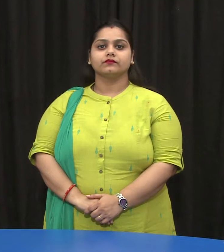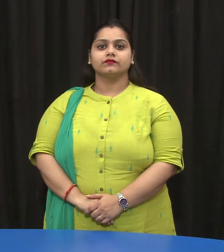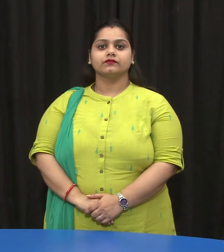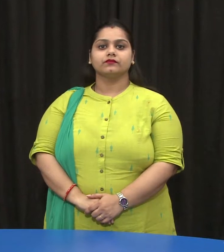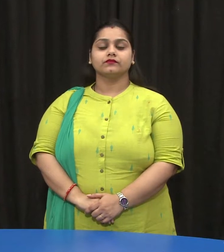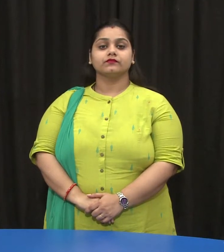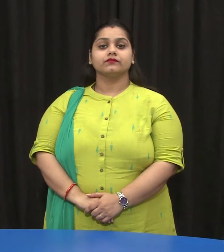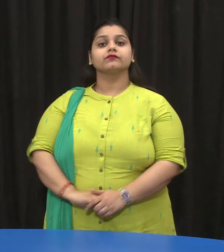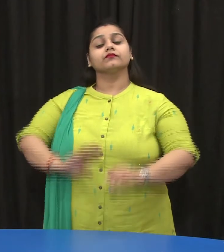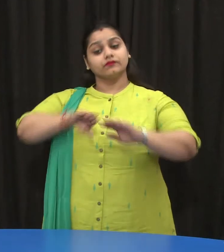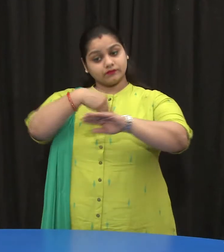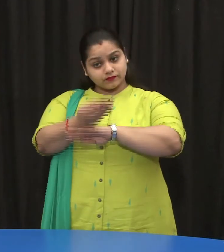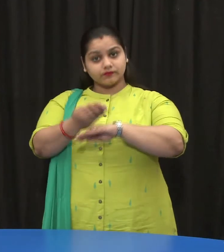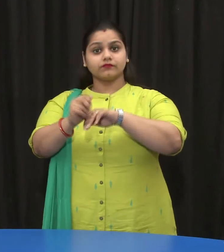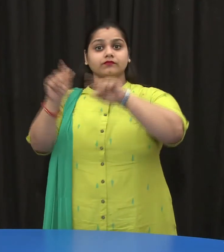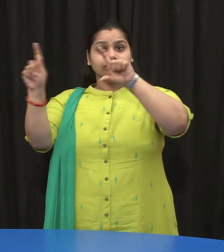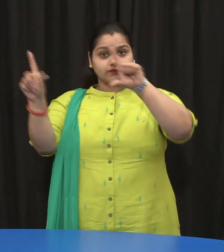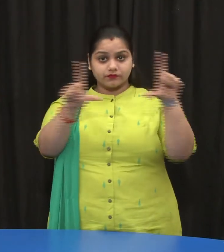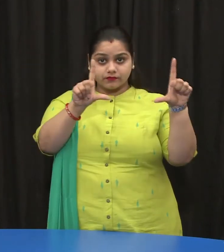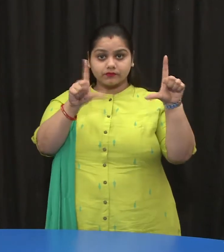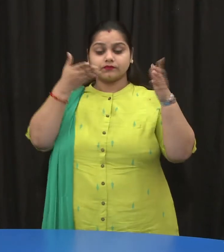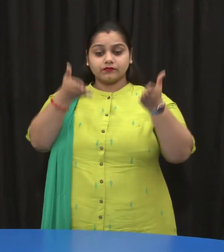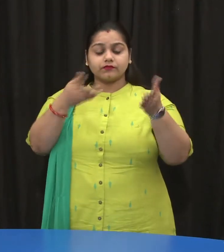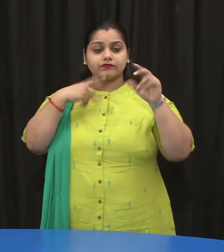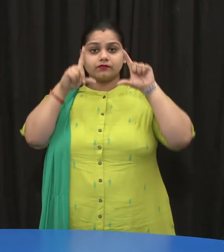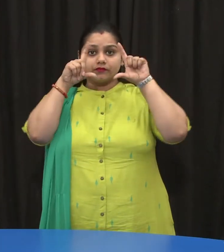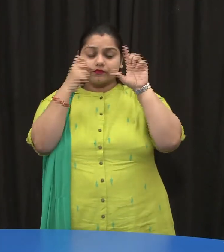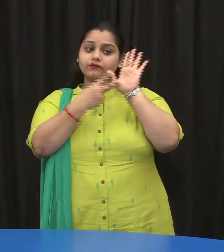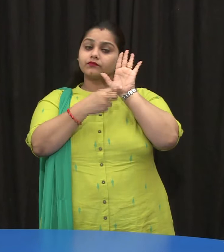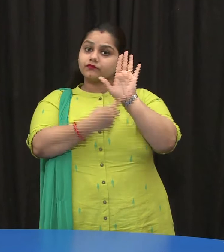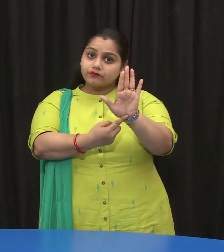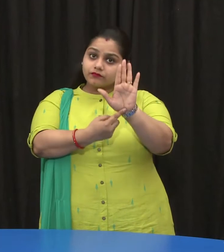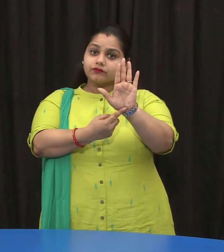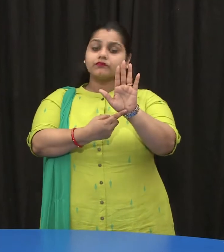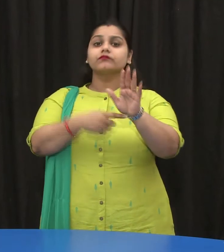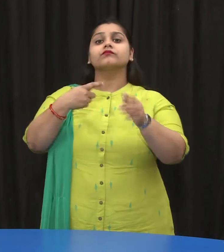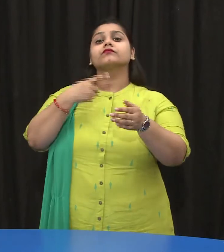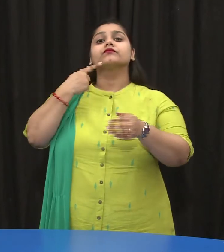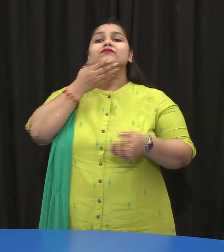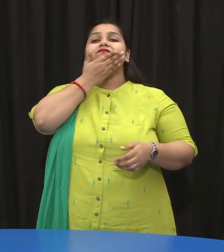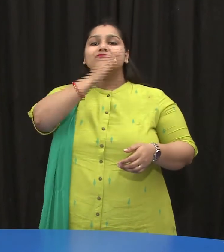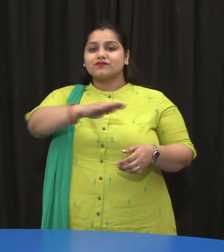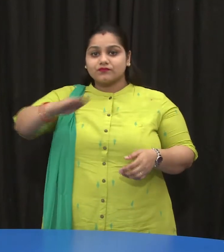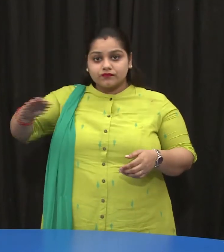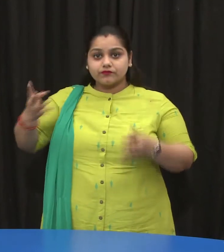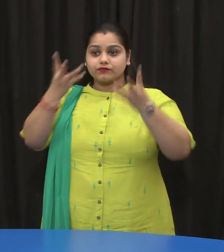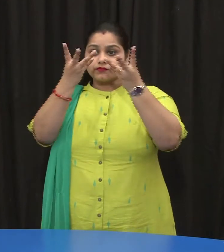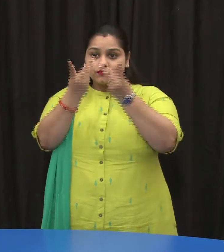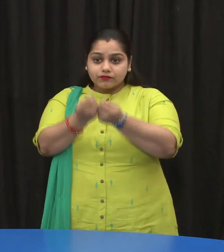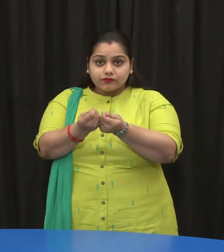In the next slide, look at the picture of students' marks details in formatting